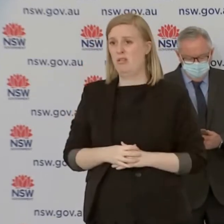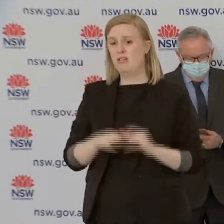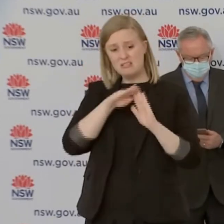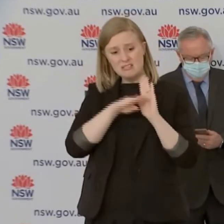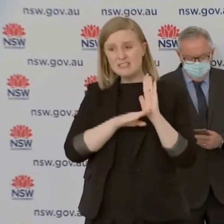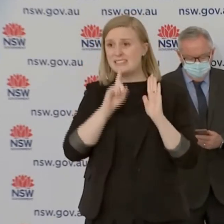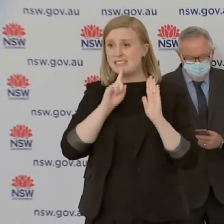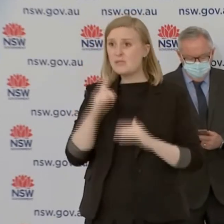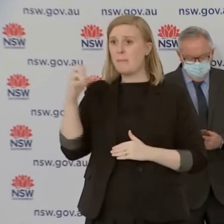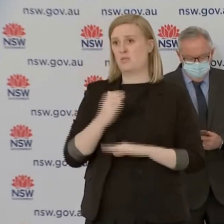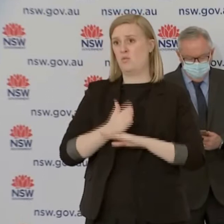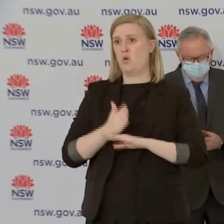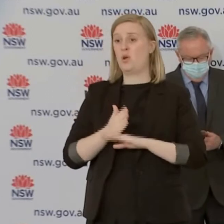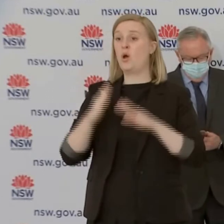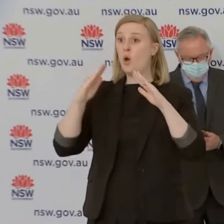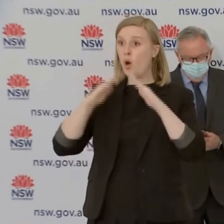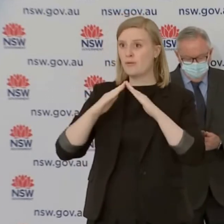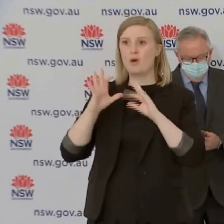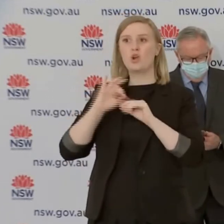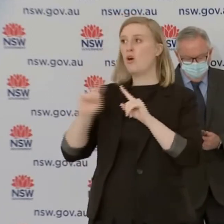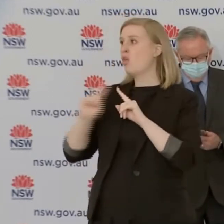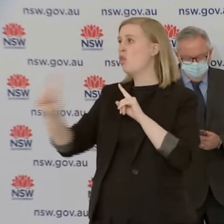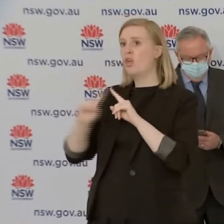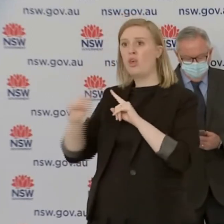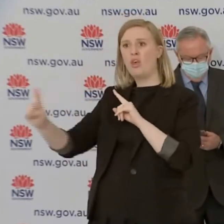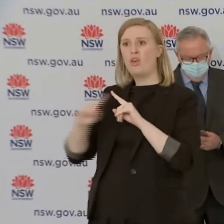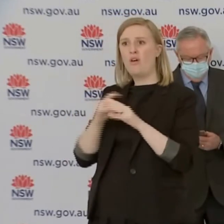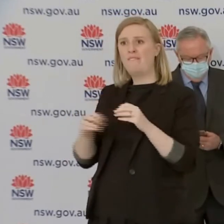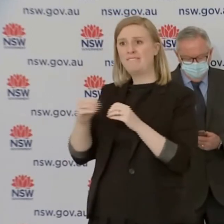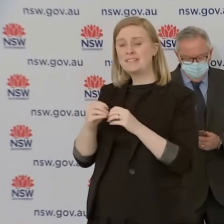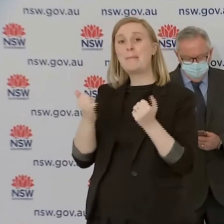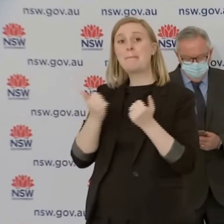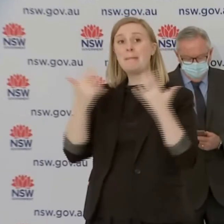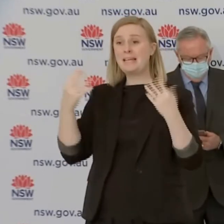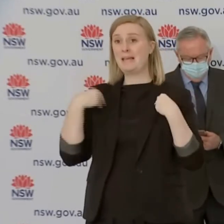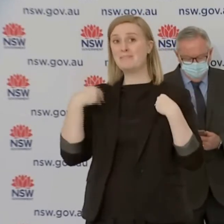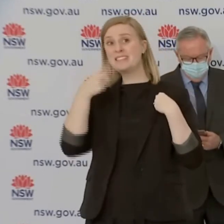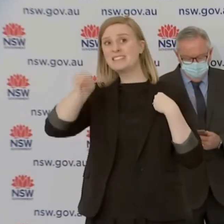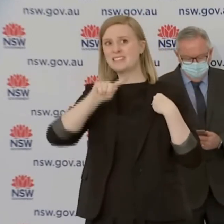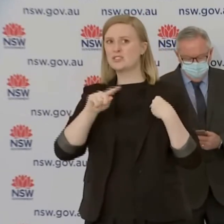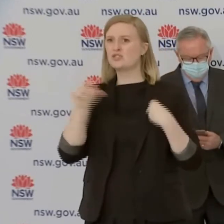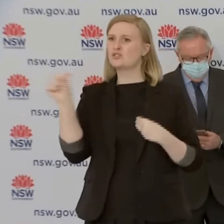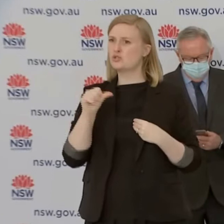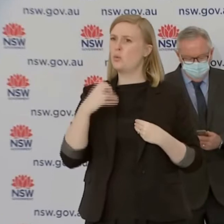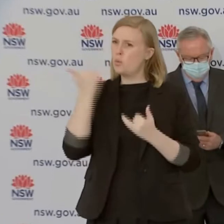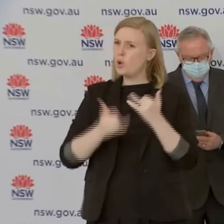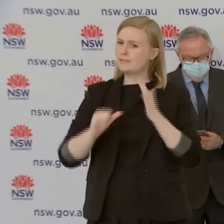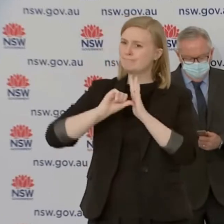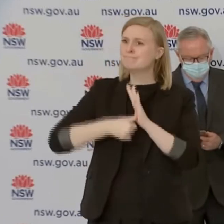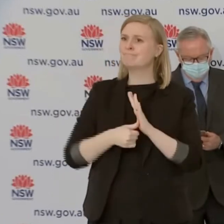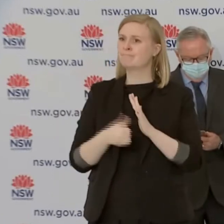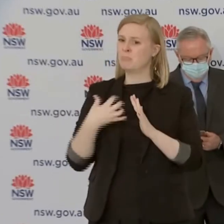think that many of those businesses can do more. I'm really pleased with the partnership with business, but it is a